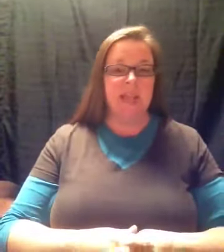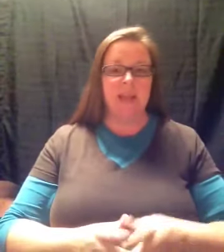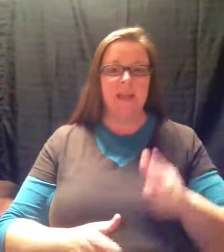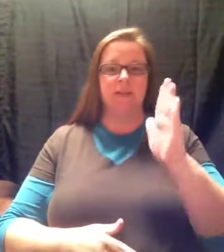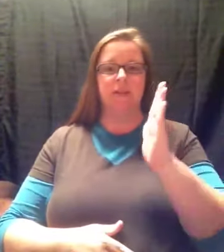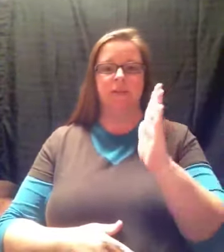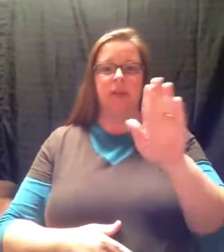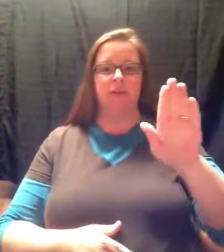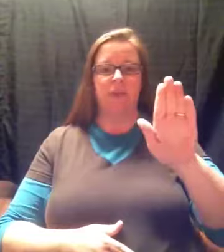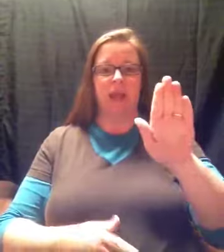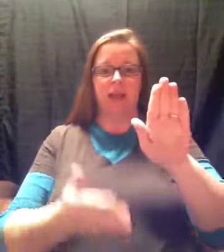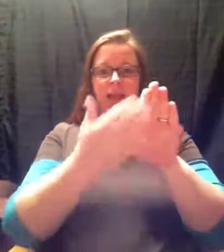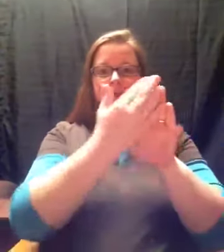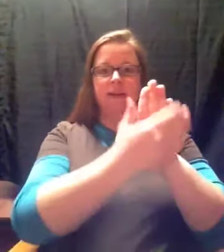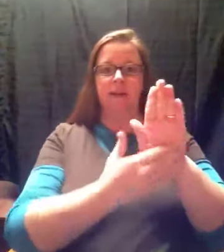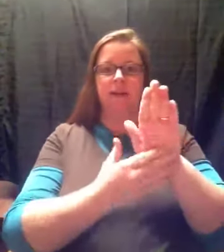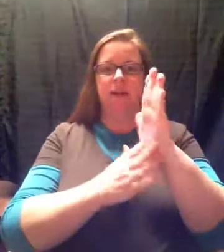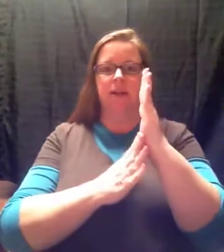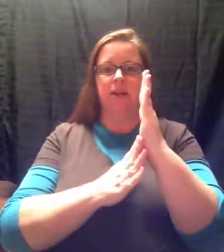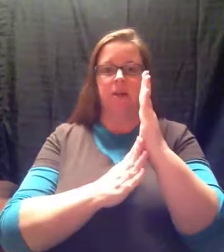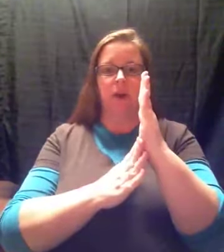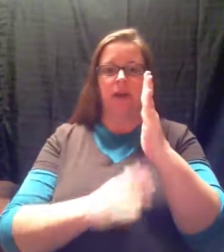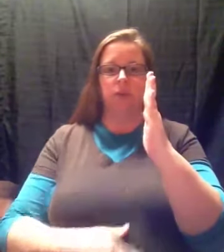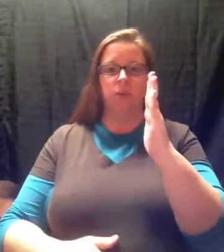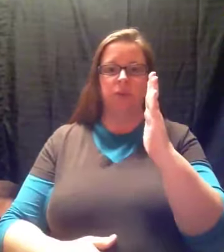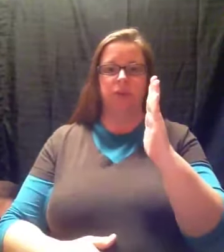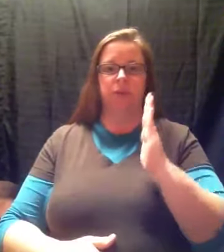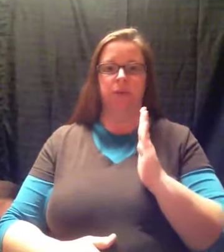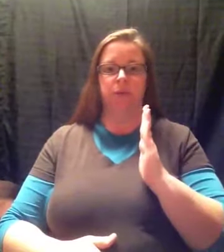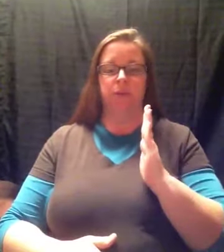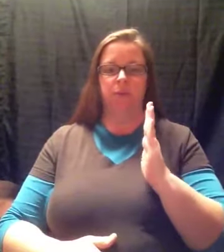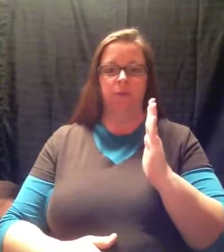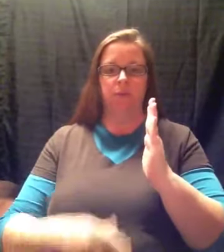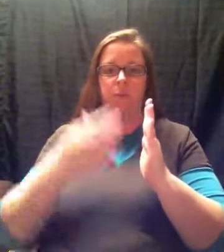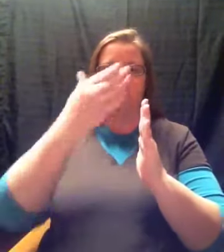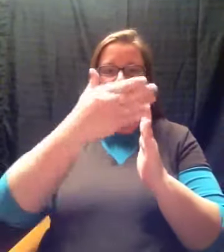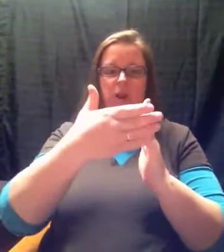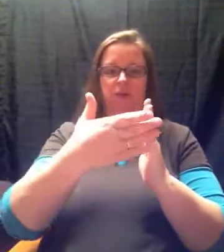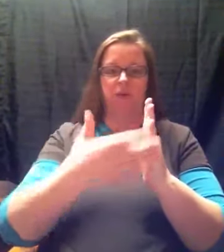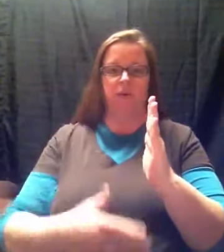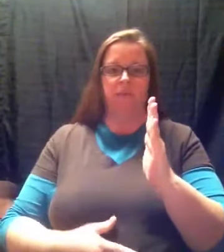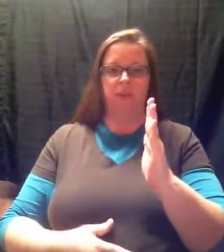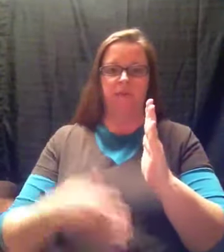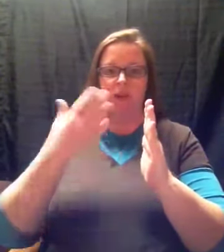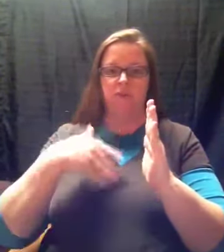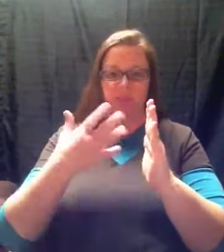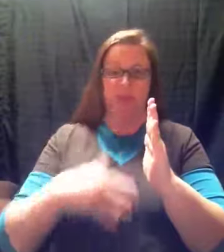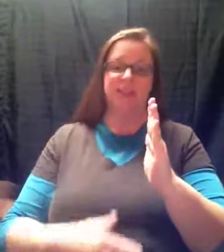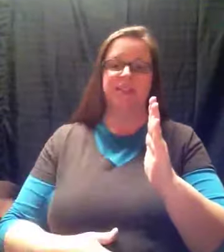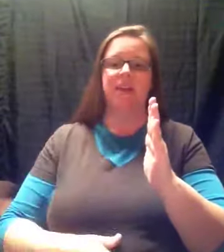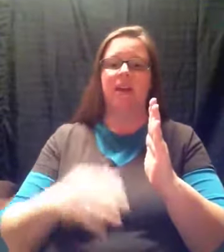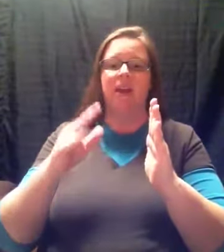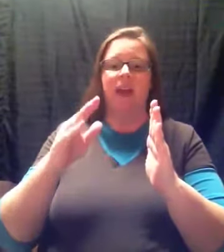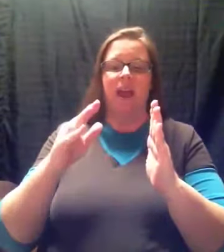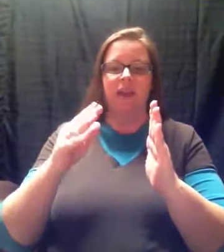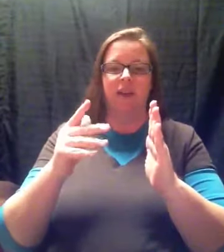State, you have a flat hand and you turn it in towards you, toward the front of your chest, and